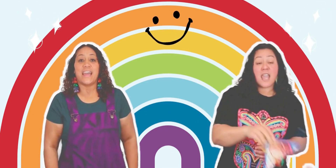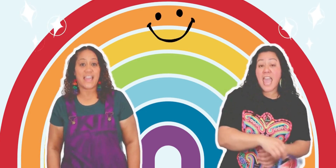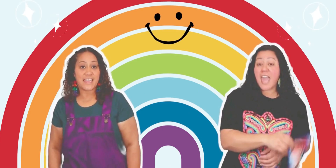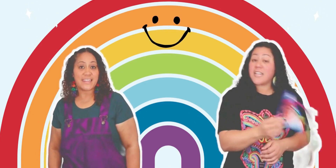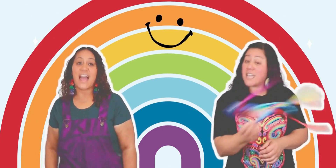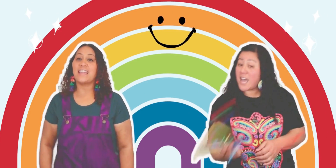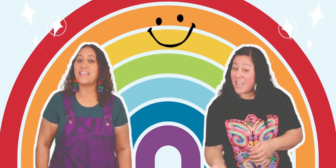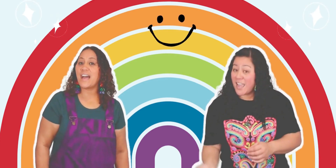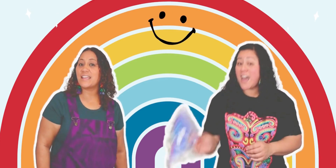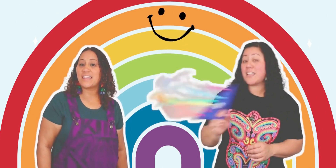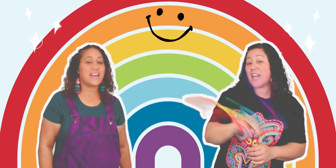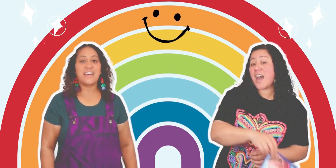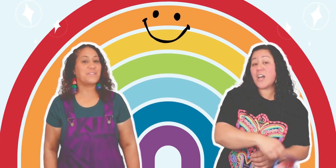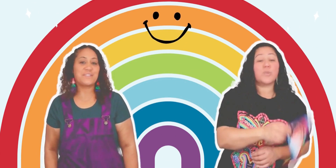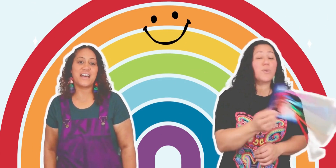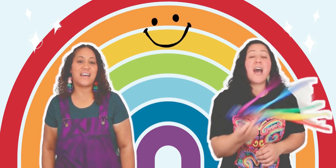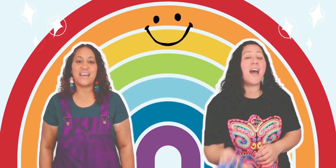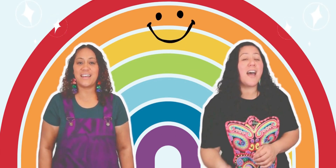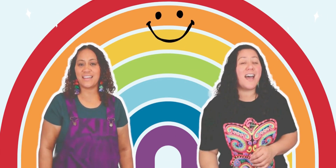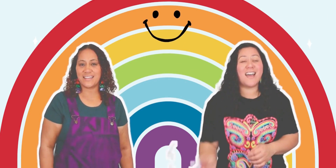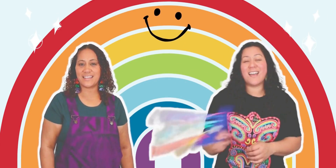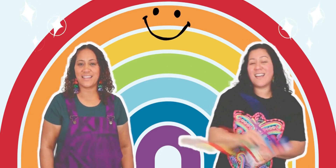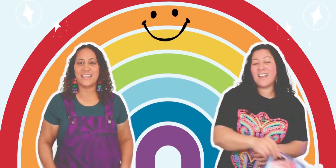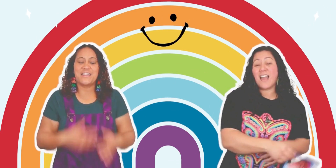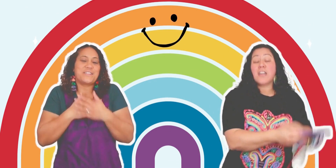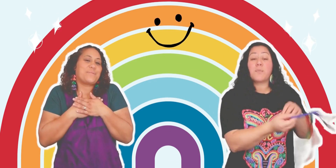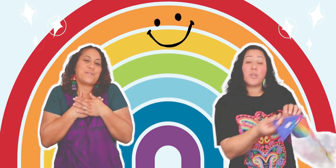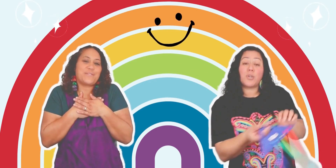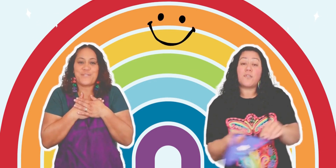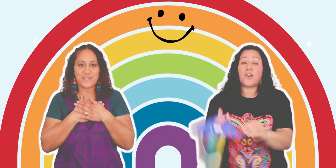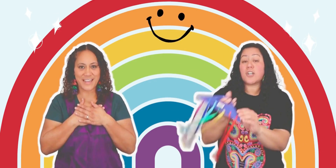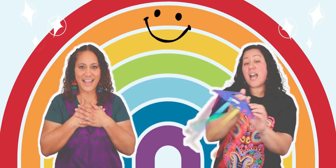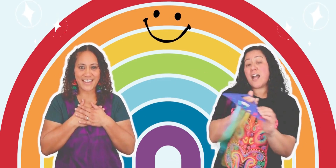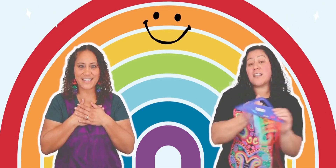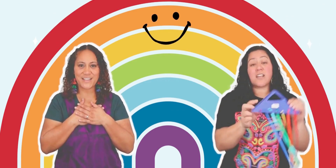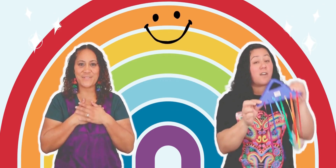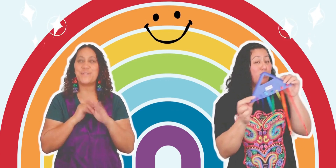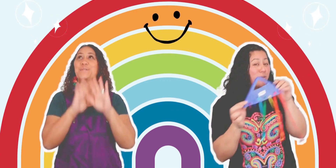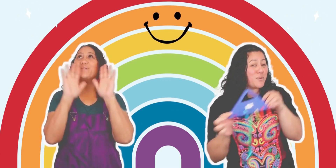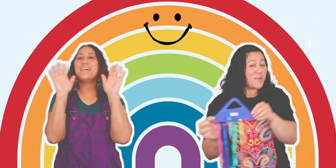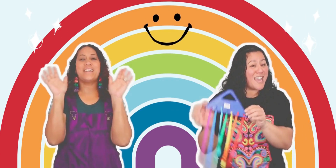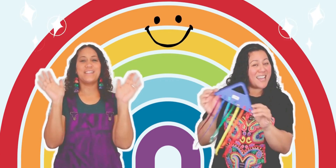He taiatahua. The beautiful colors of